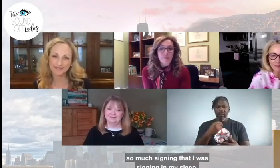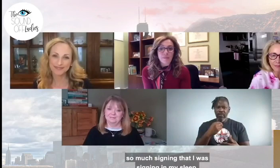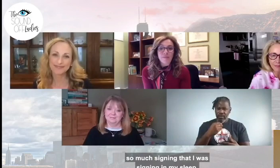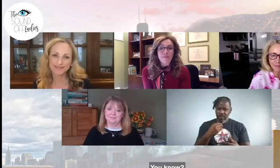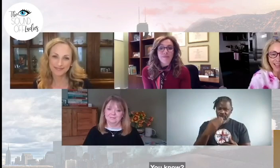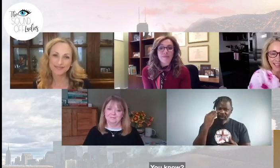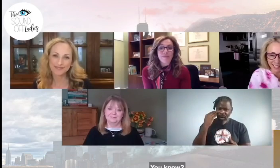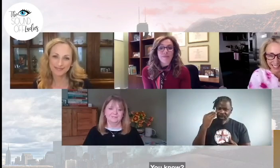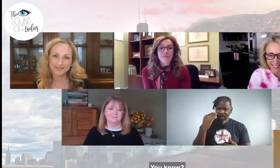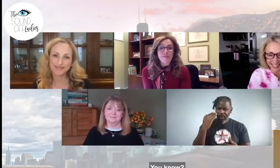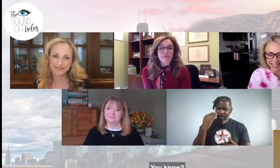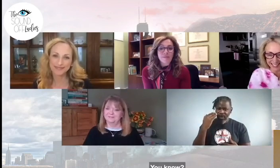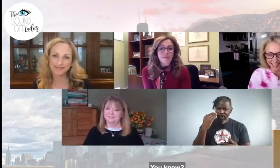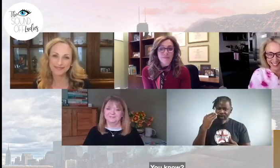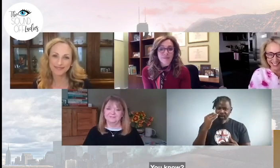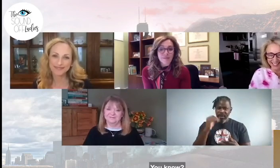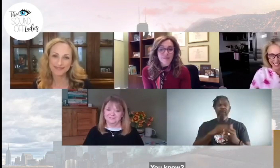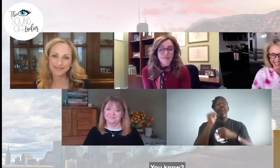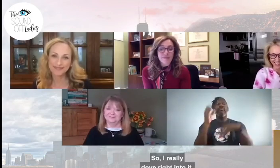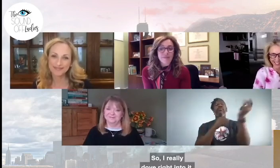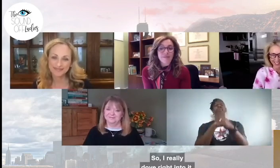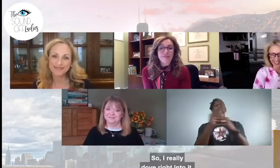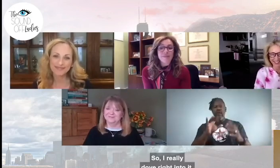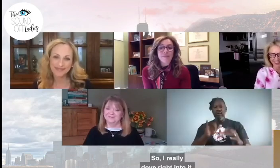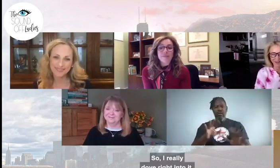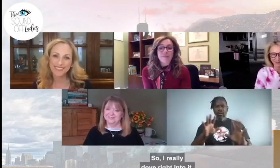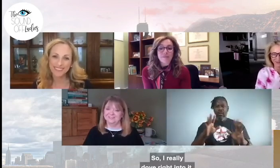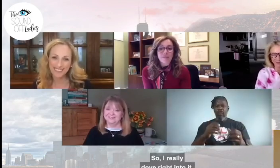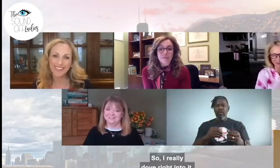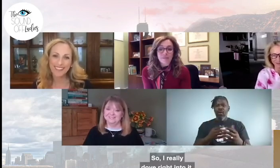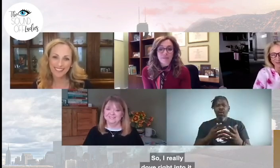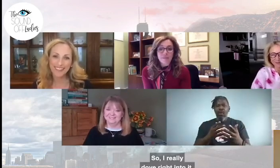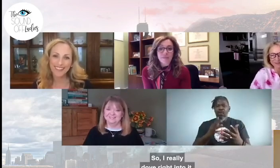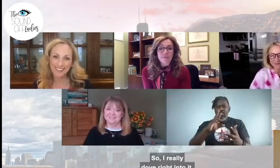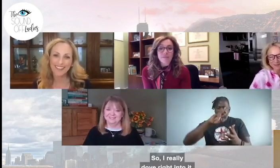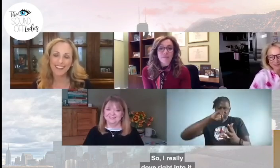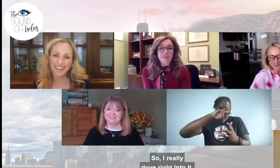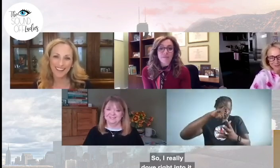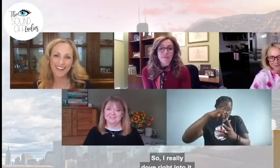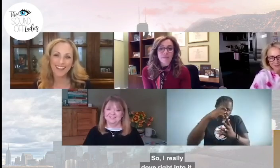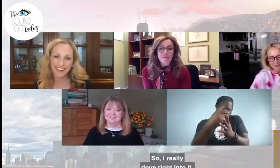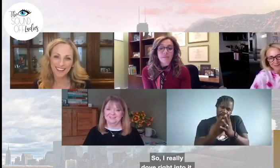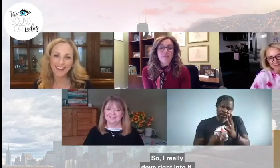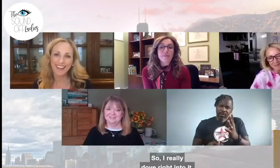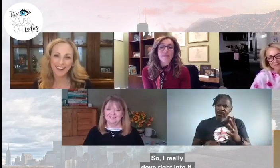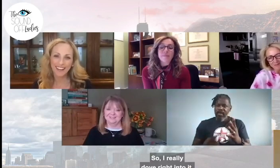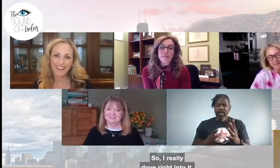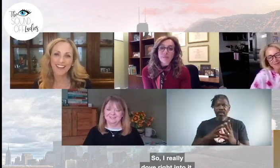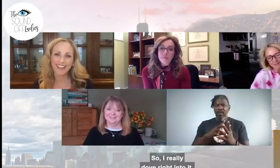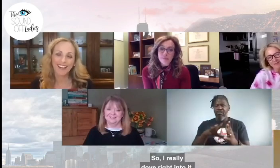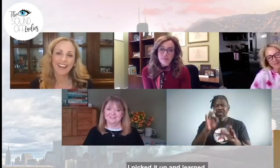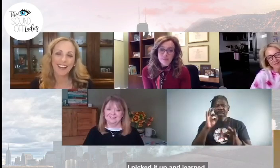I was signing so much that I was signing in my sleep, you know? I really completely immersed myself into it.